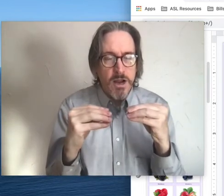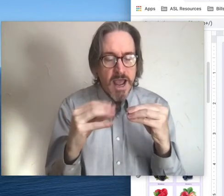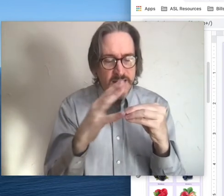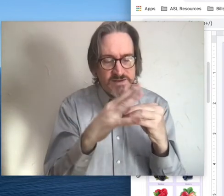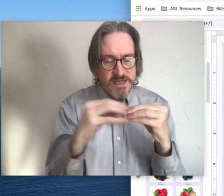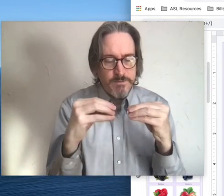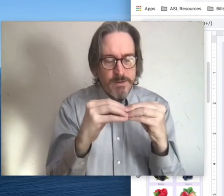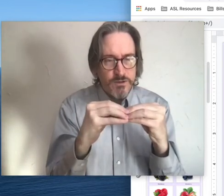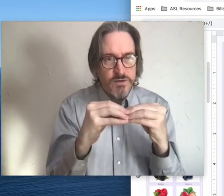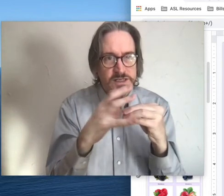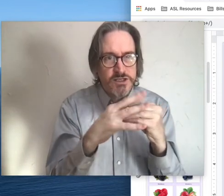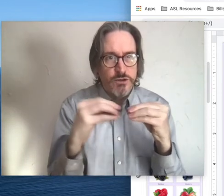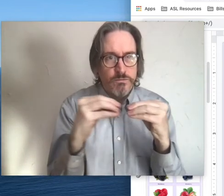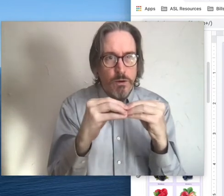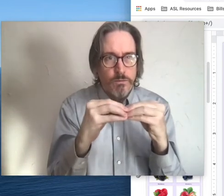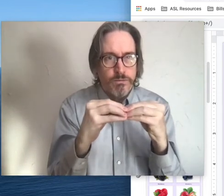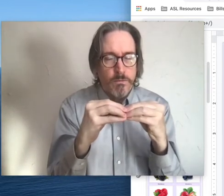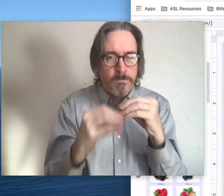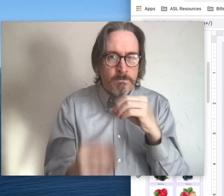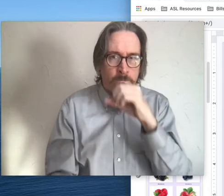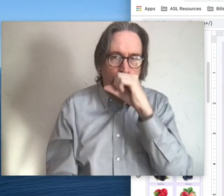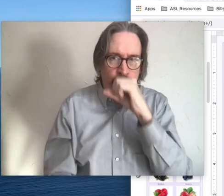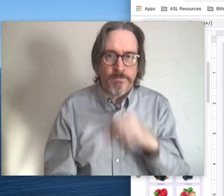pear. And I've seen people do this too.